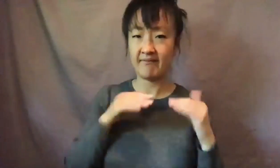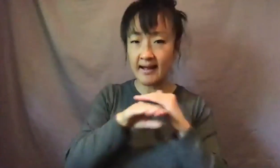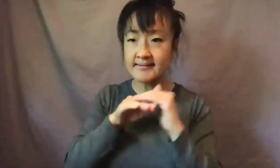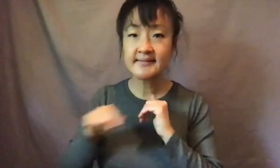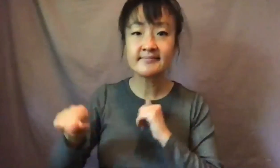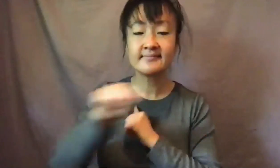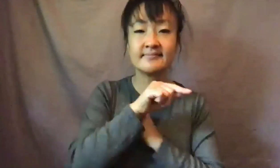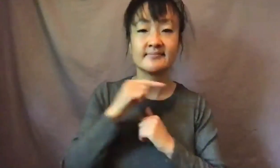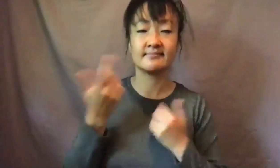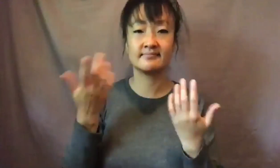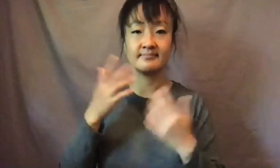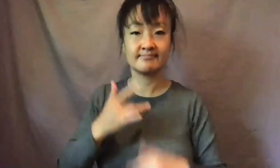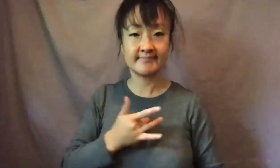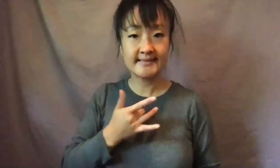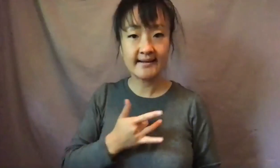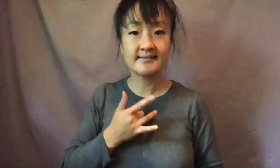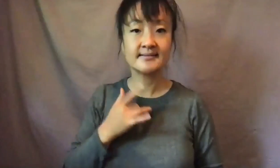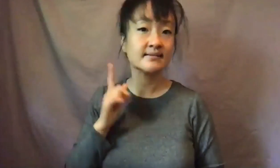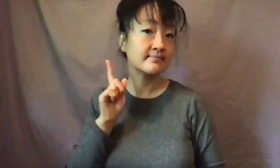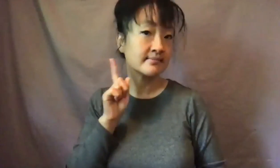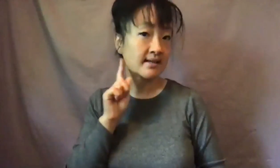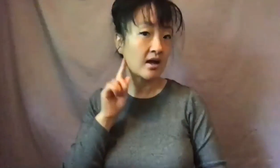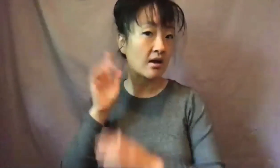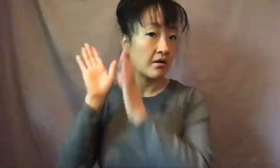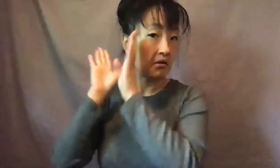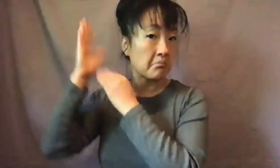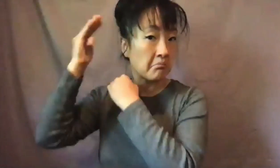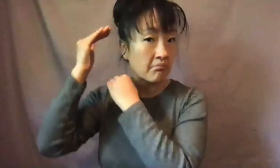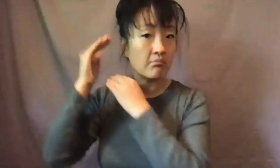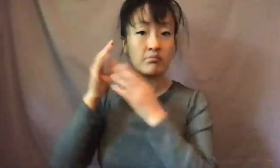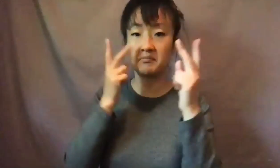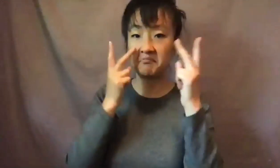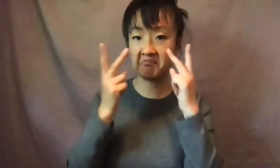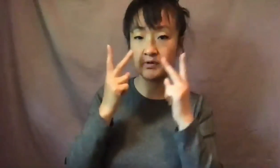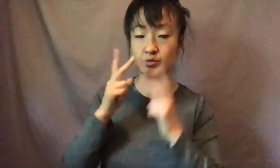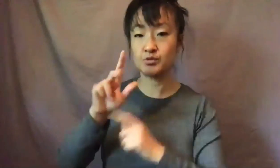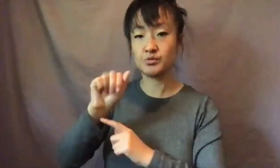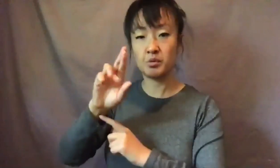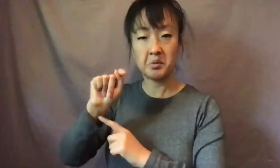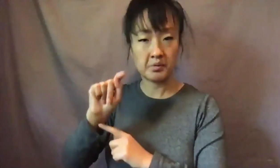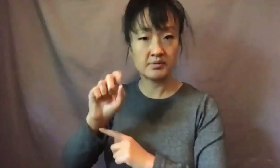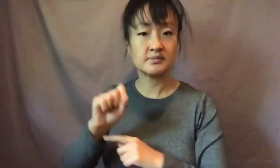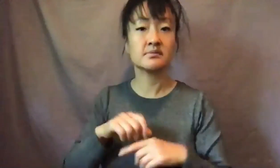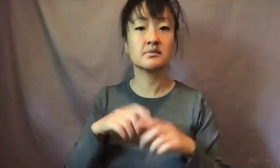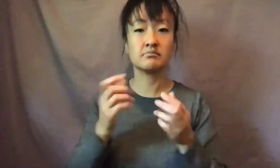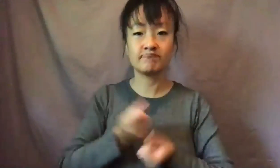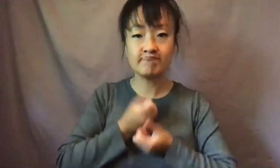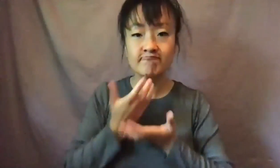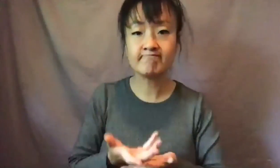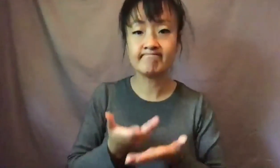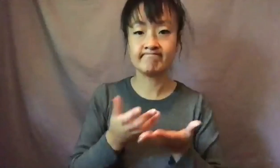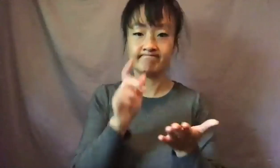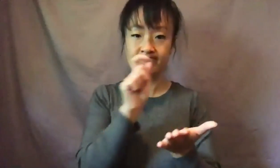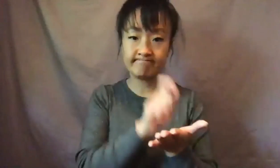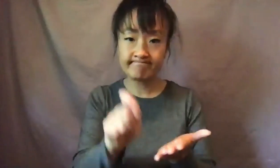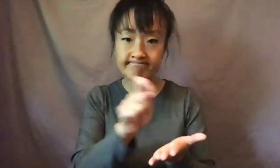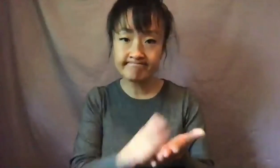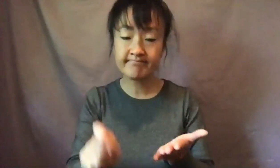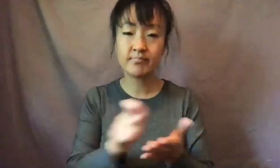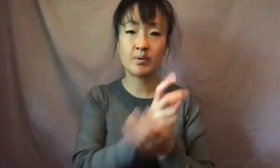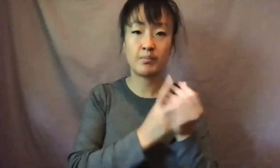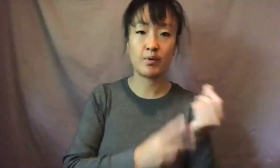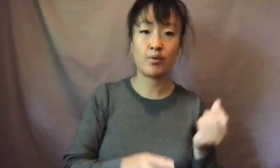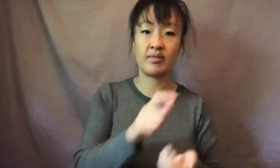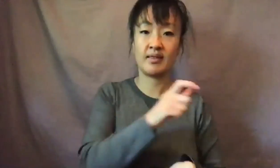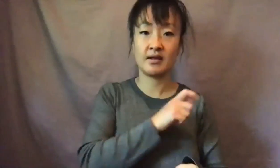senses, sound and visuals, through art, words through the writing, both in